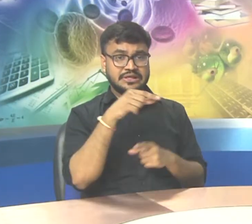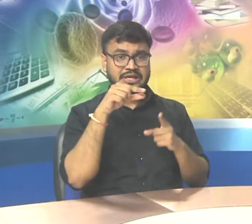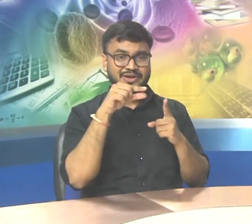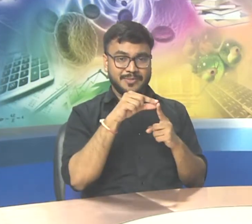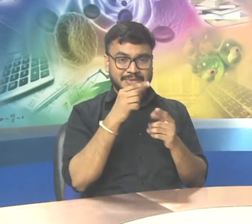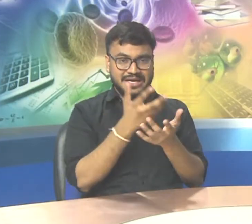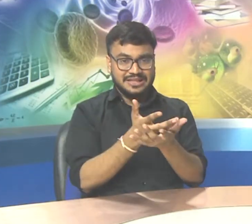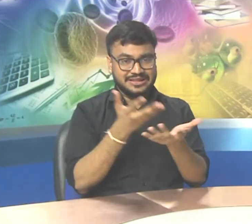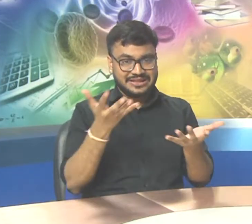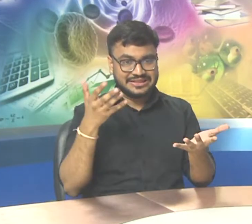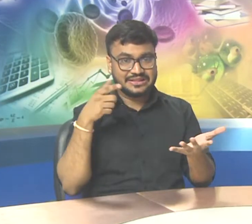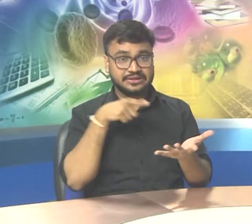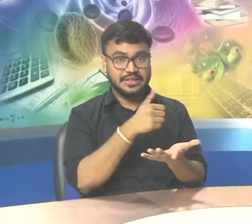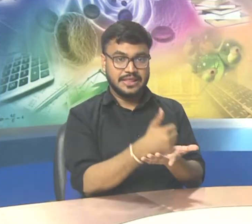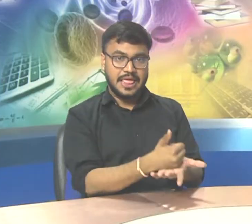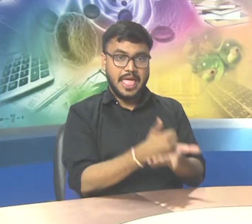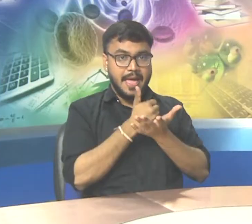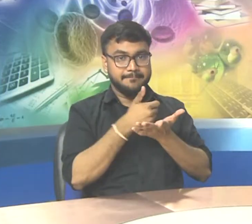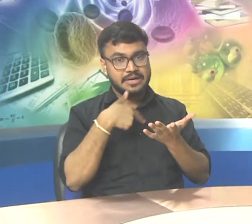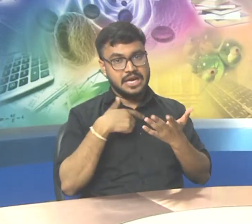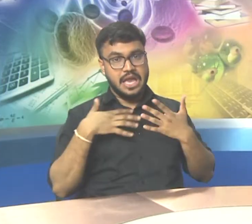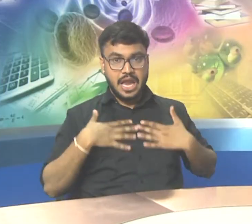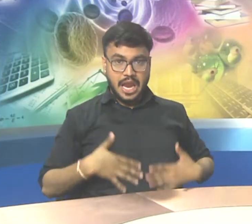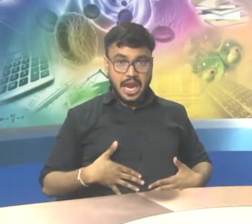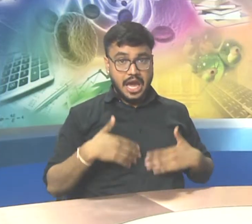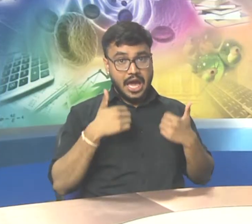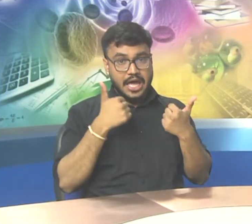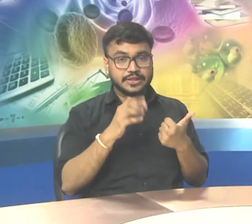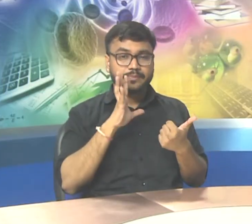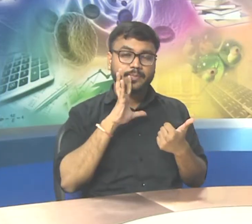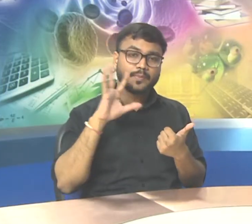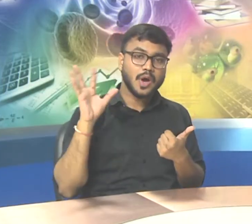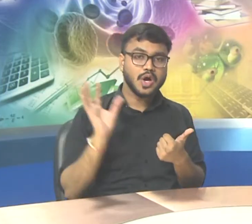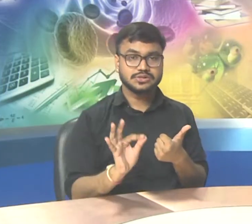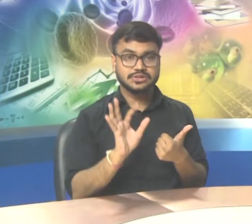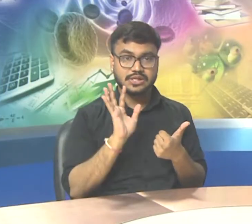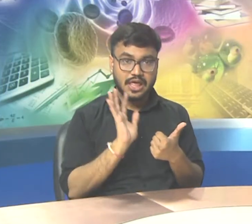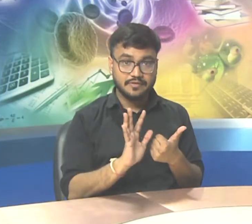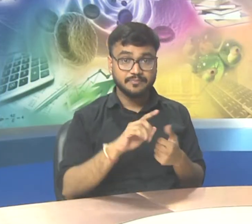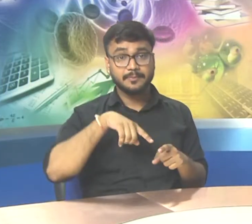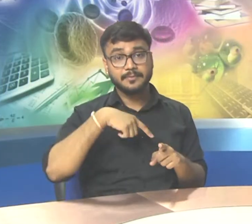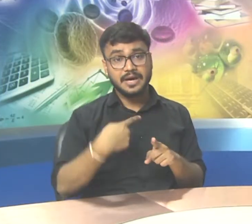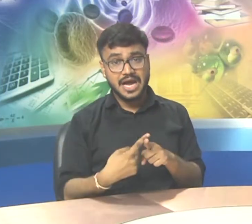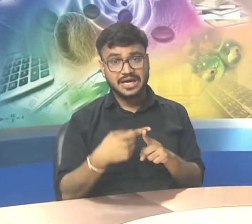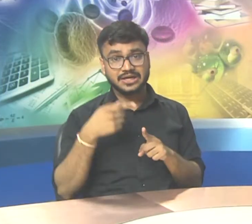Including 2 or more sources of vegetable proteins